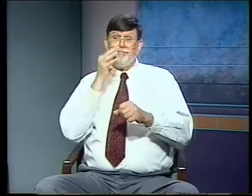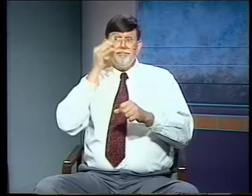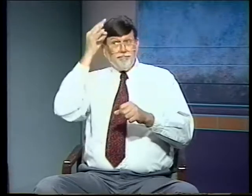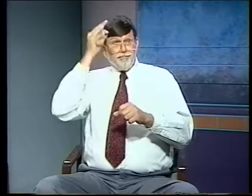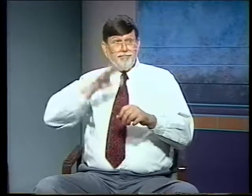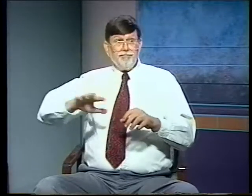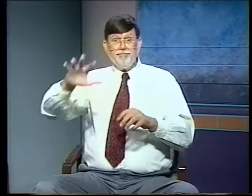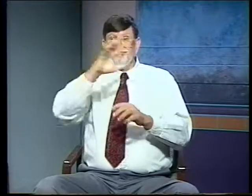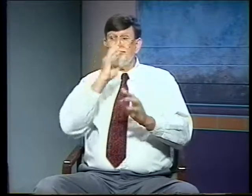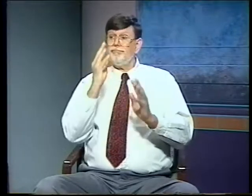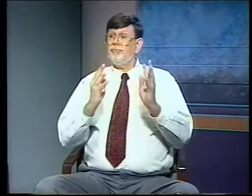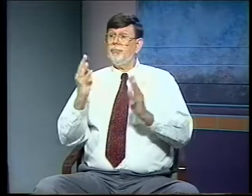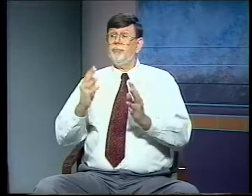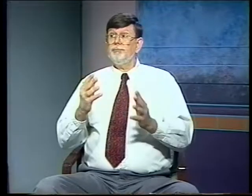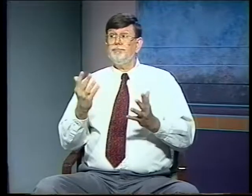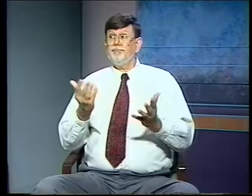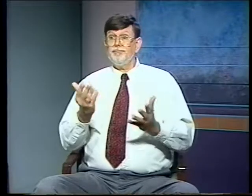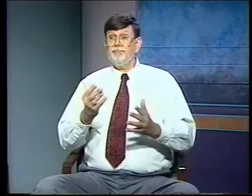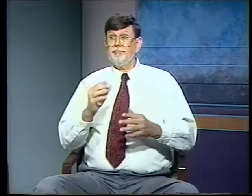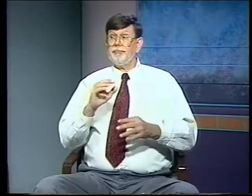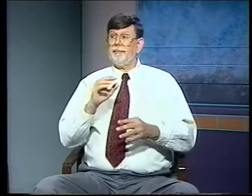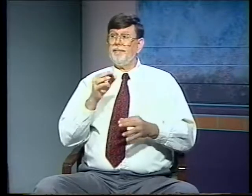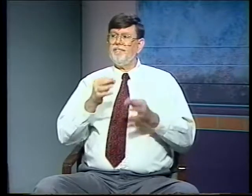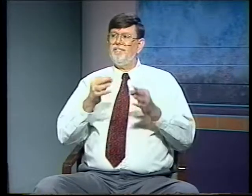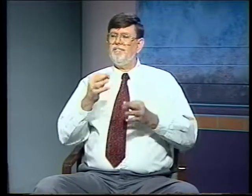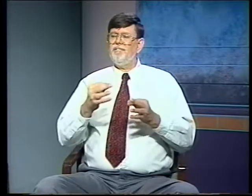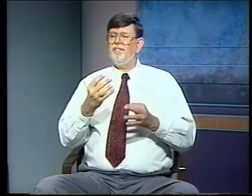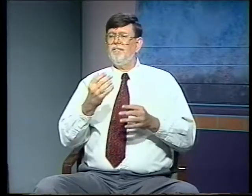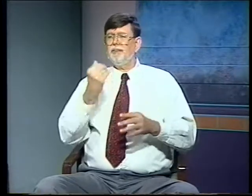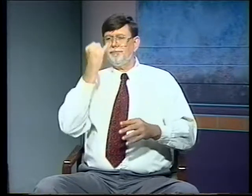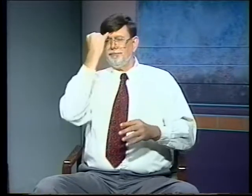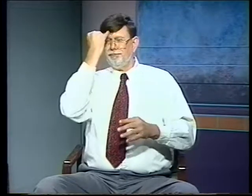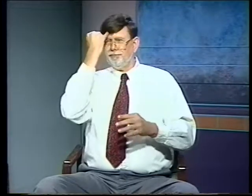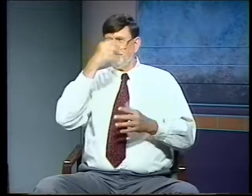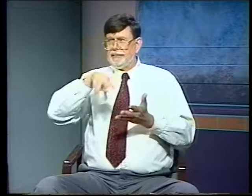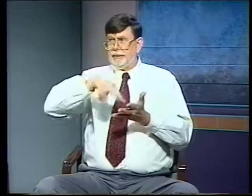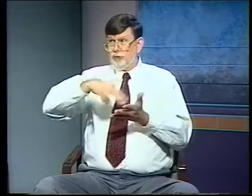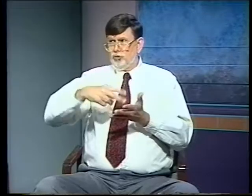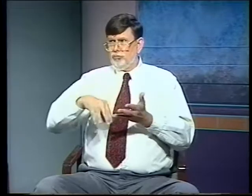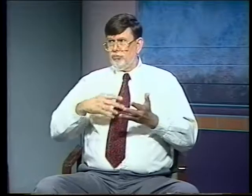One of the traditions in Indian powwows is if